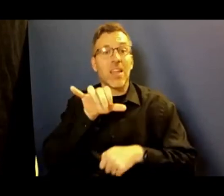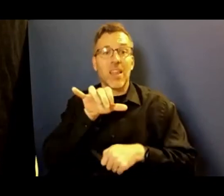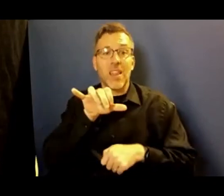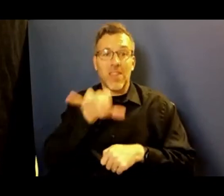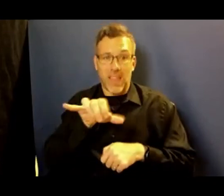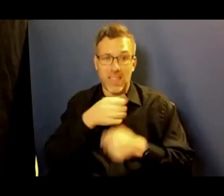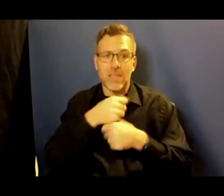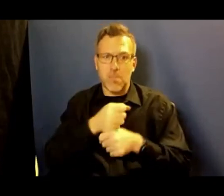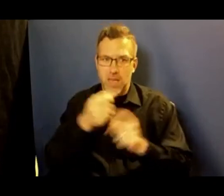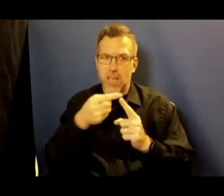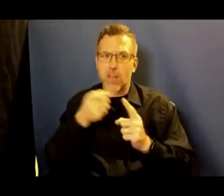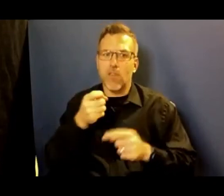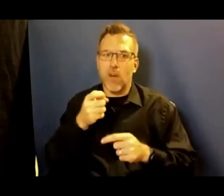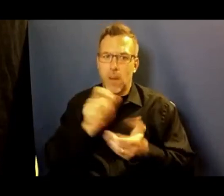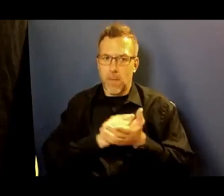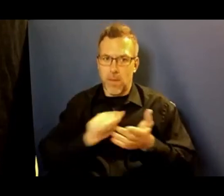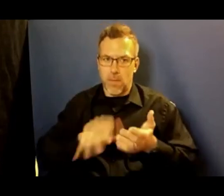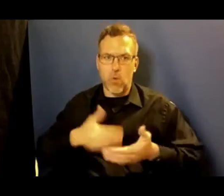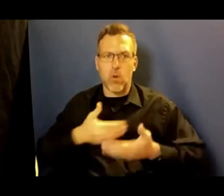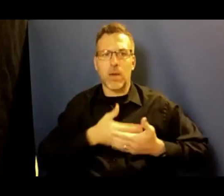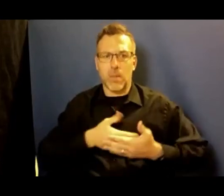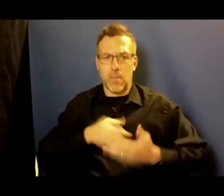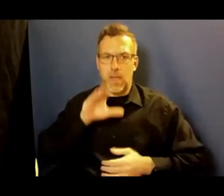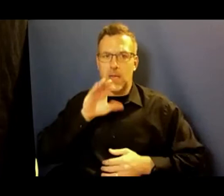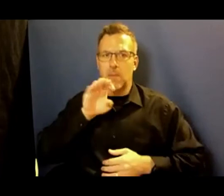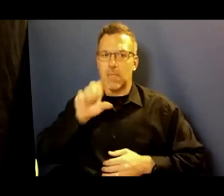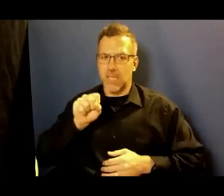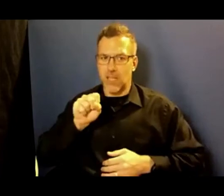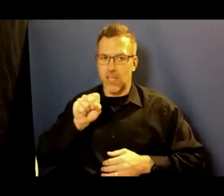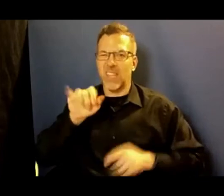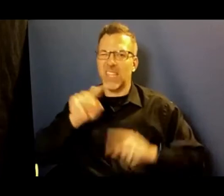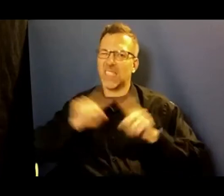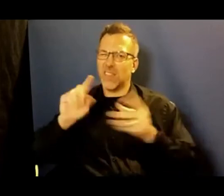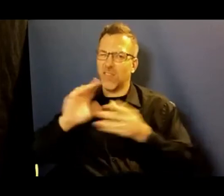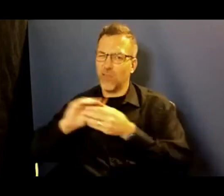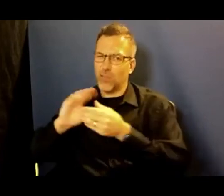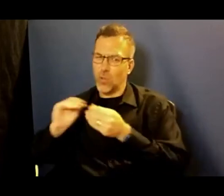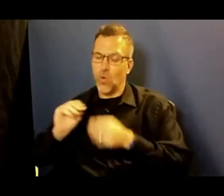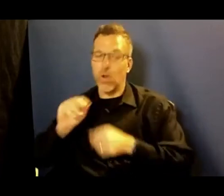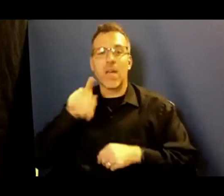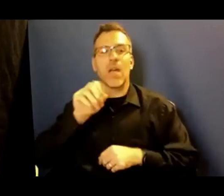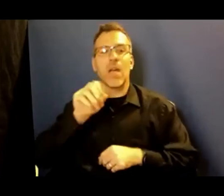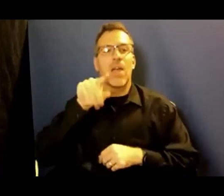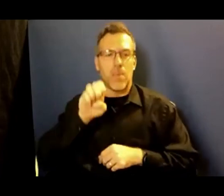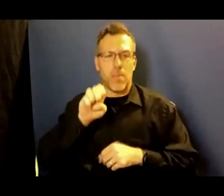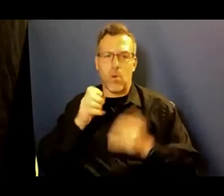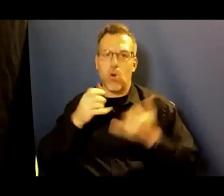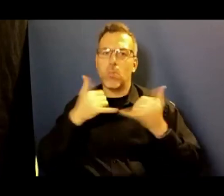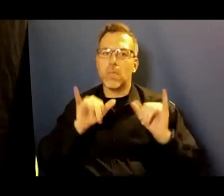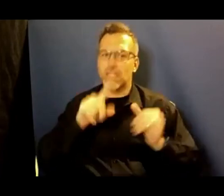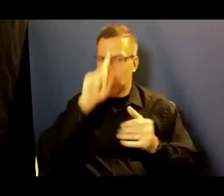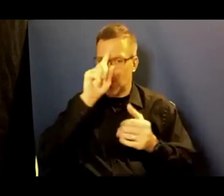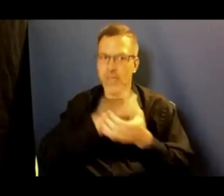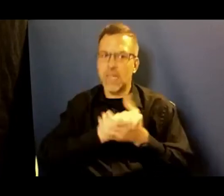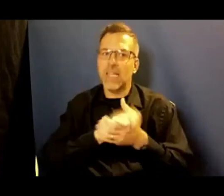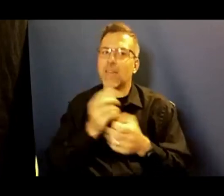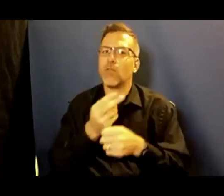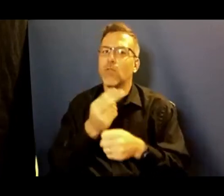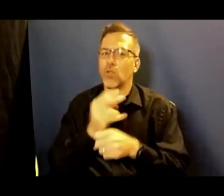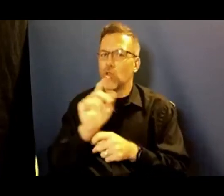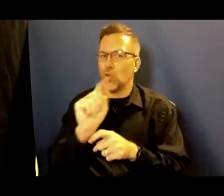cells. So that is a different story. The Pope still believes that that vaccine should be used because it saves